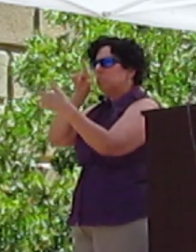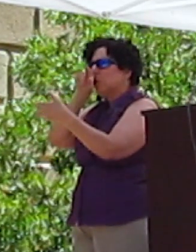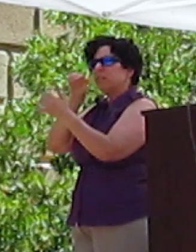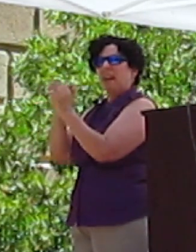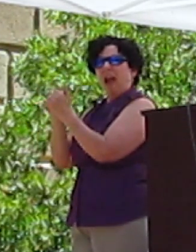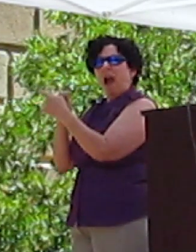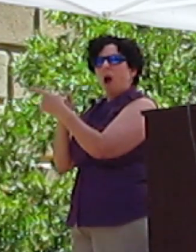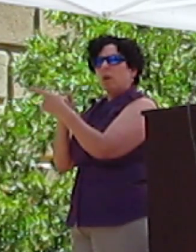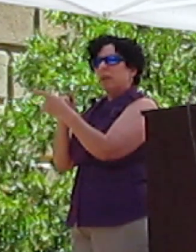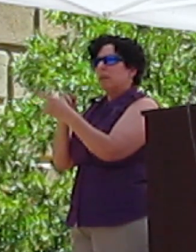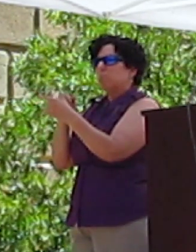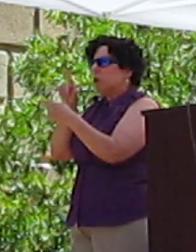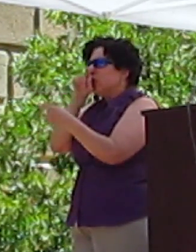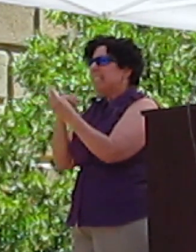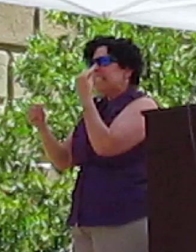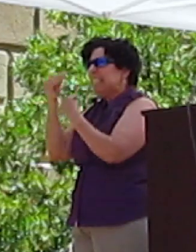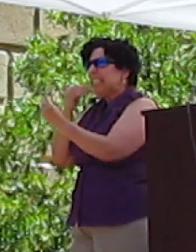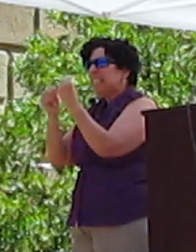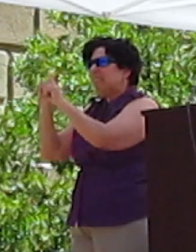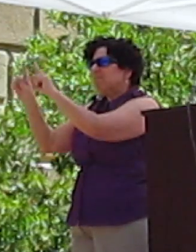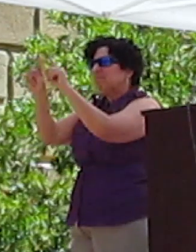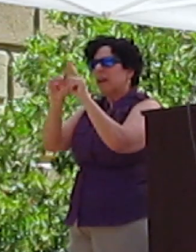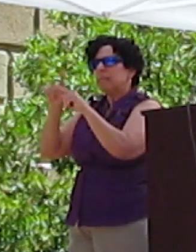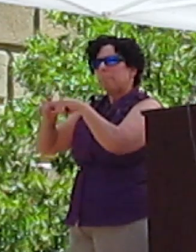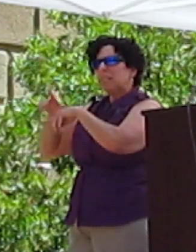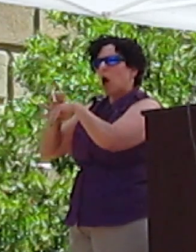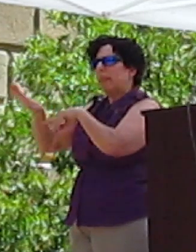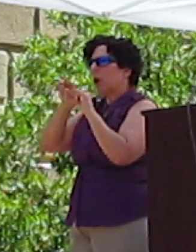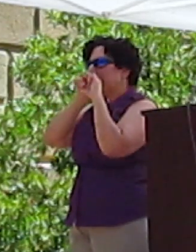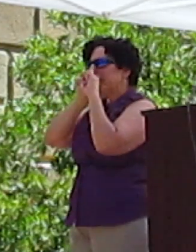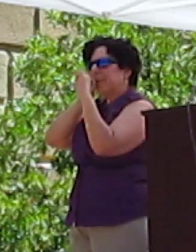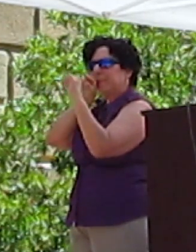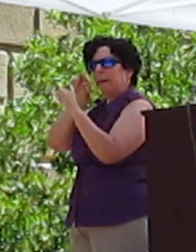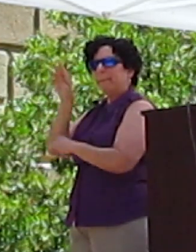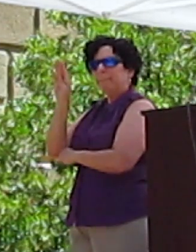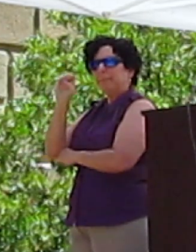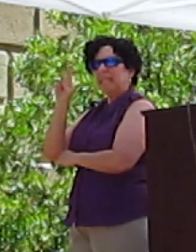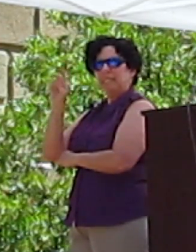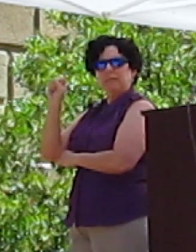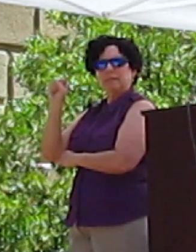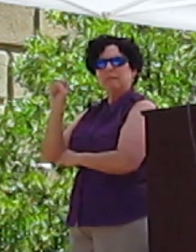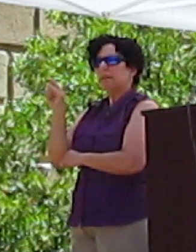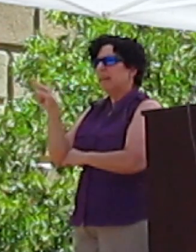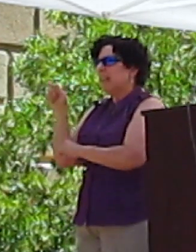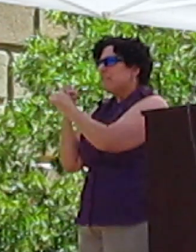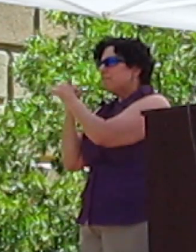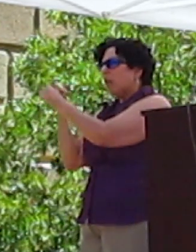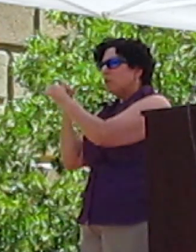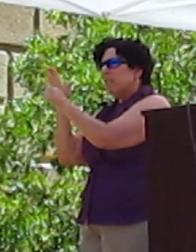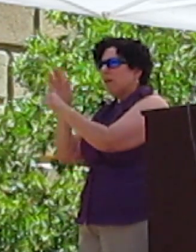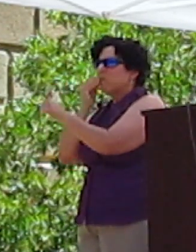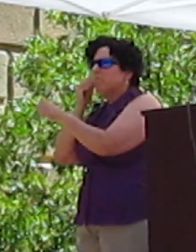the different diets of birds can be determined by their beaks. He also looks at different ways to track them through their